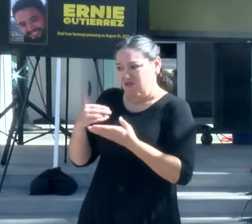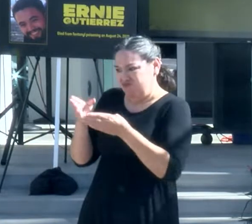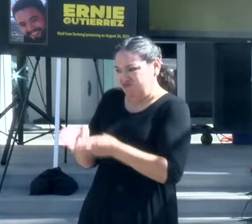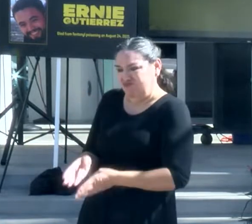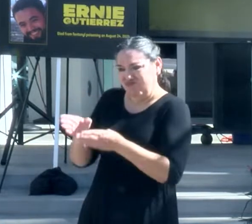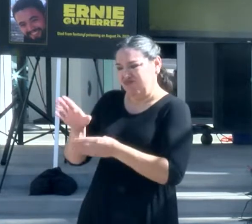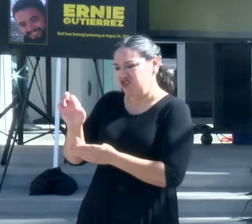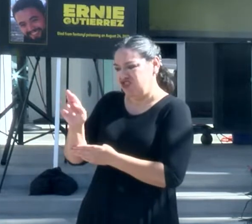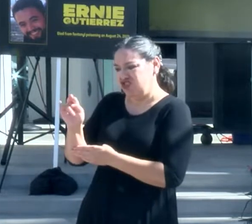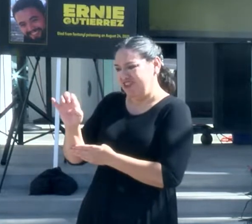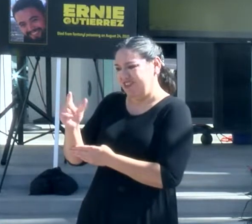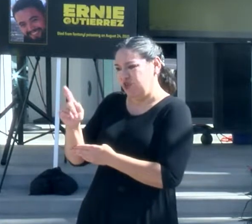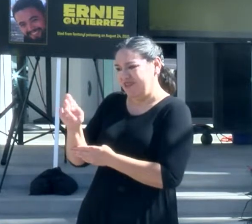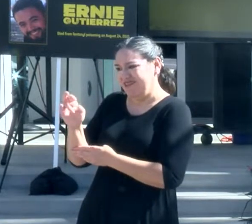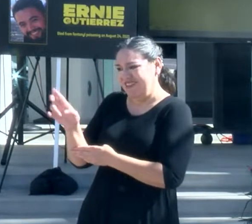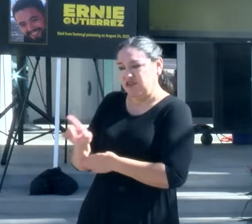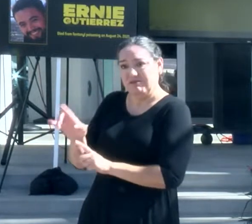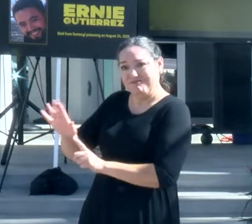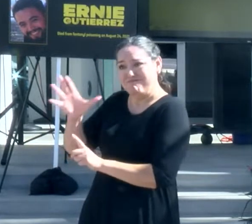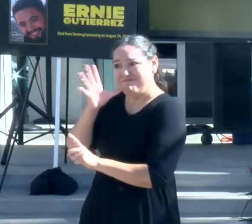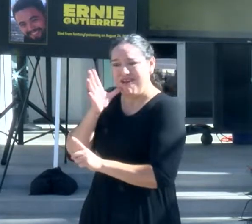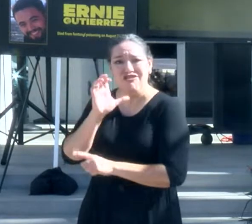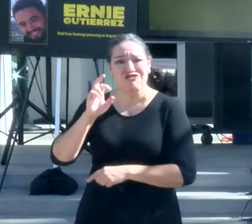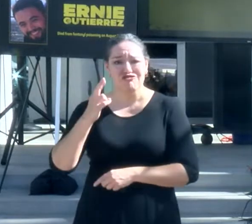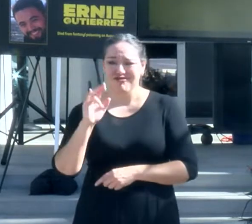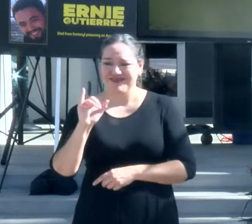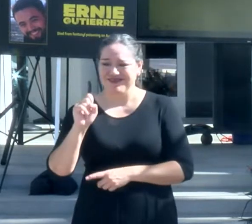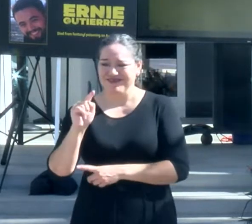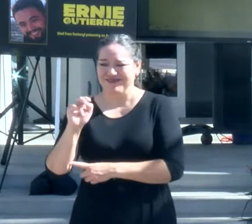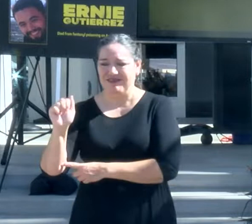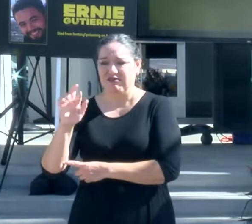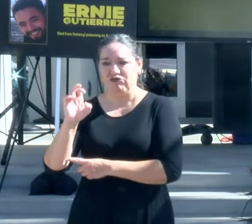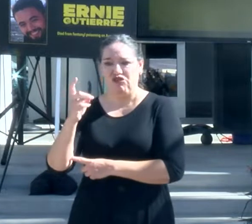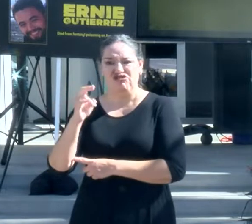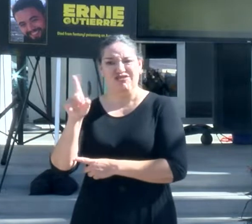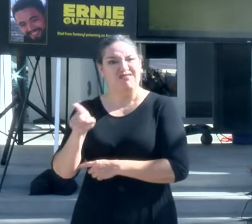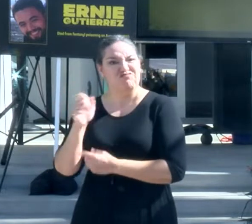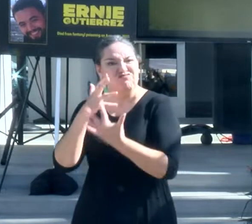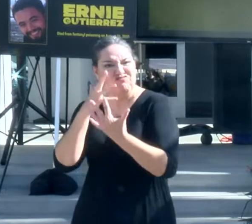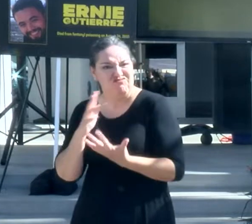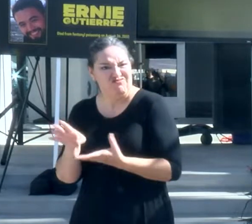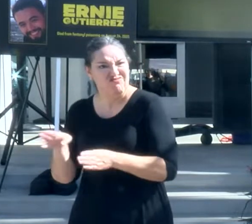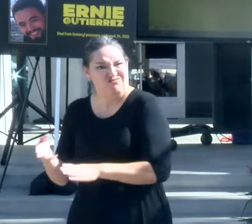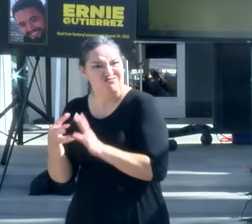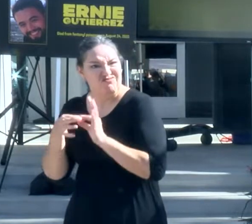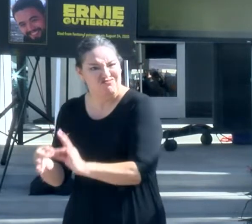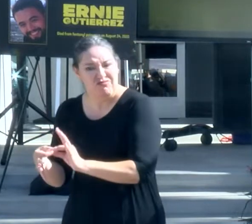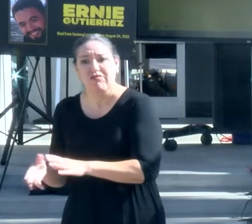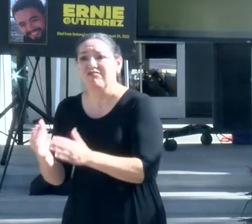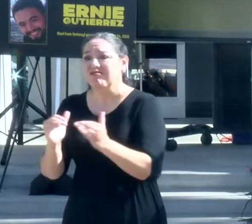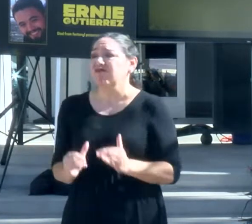last year from fentanyl. Riverside County 3rd District Supervisor Chuck Washington.